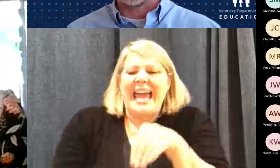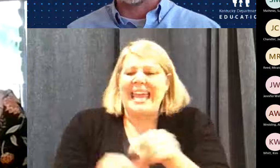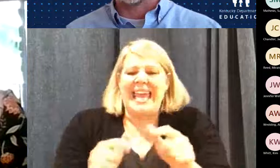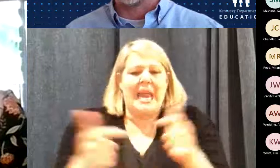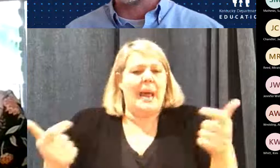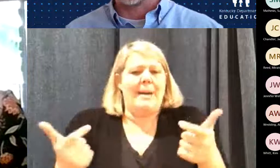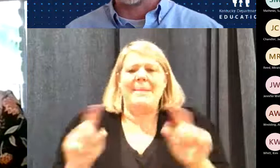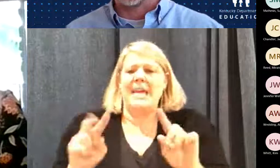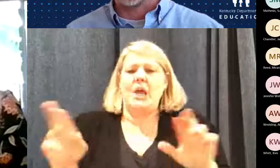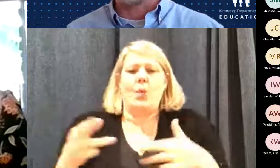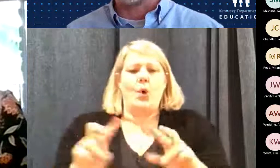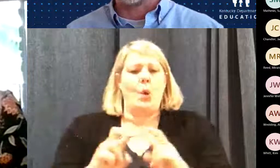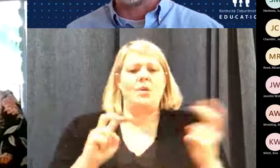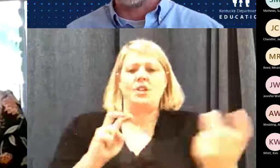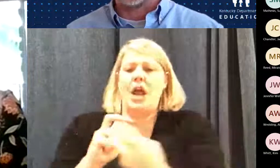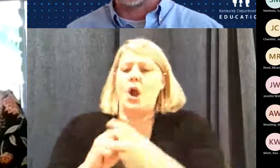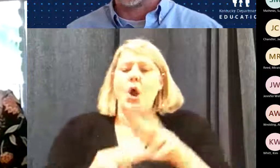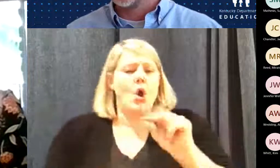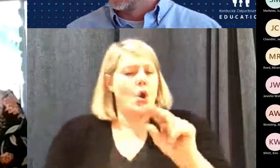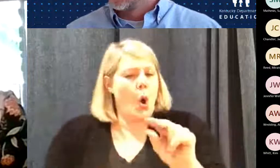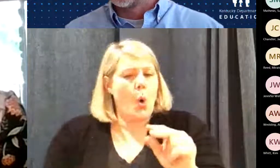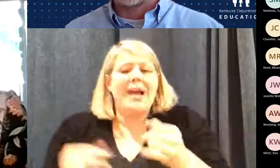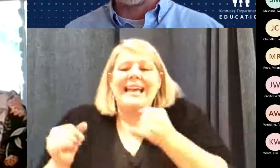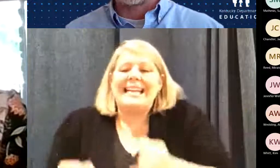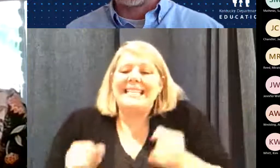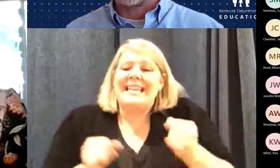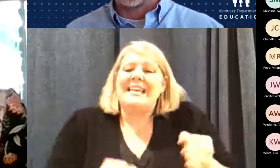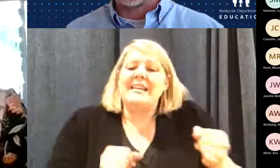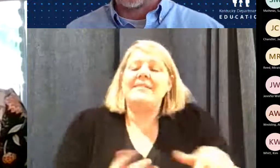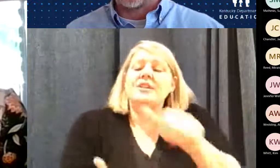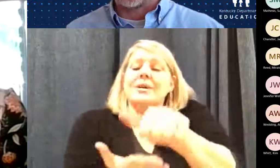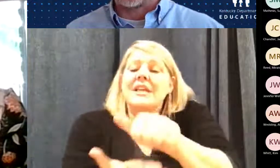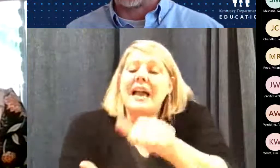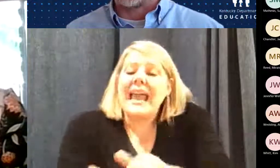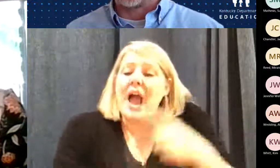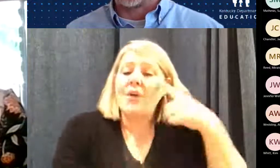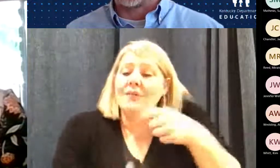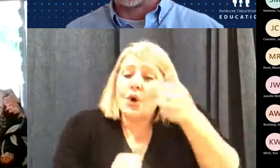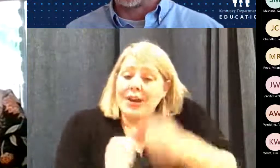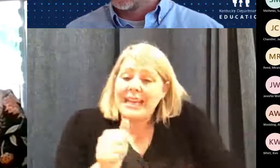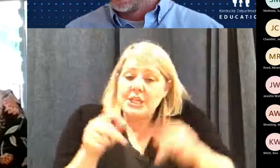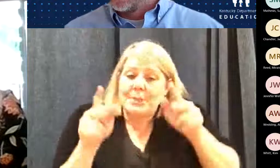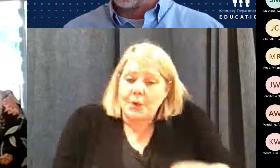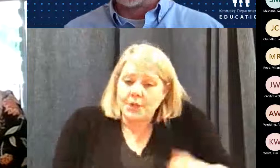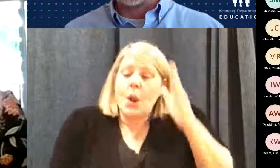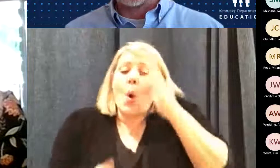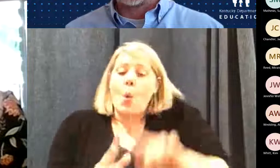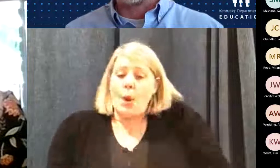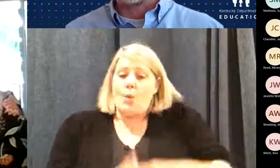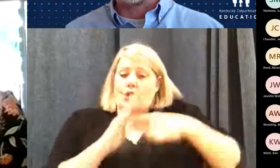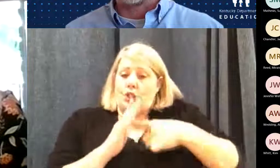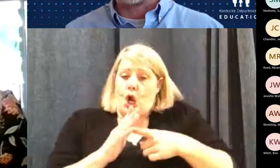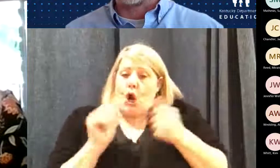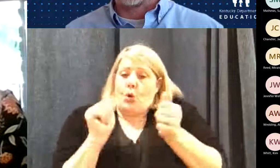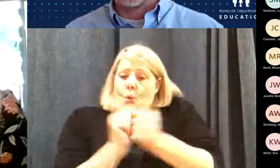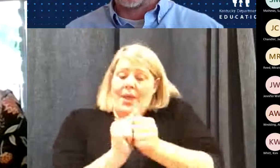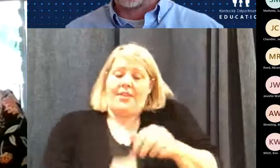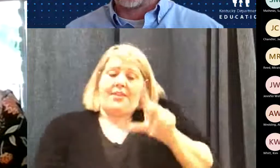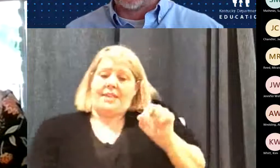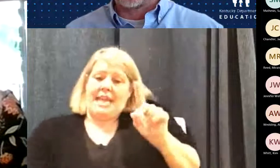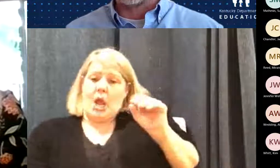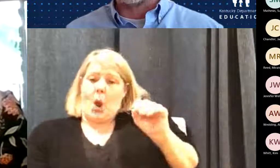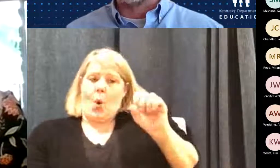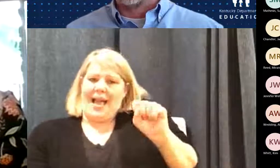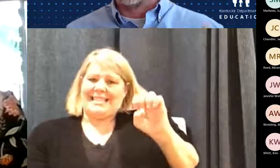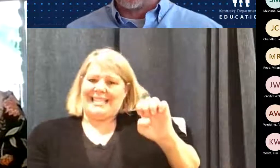an individualized on-demand account for each person. So we're starting with the dose of each district. And we would like for the director to